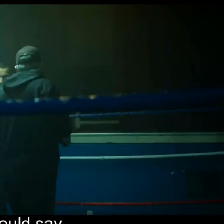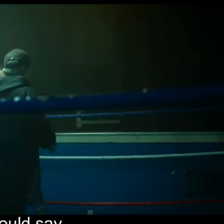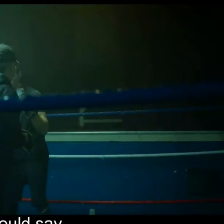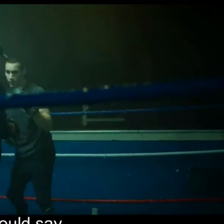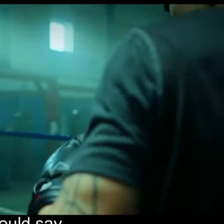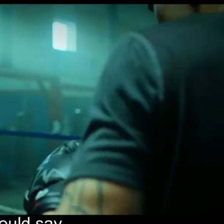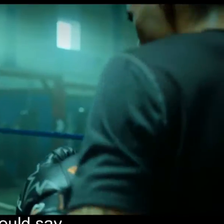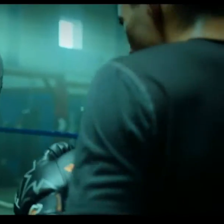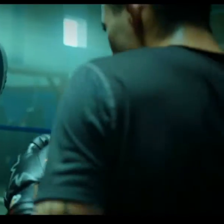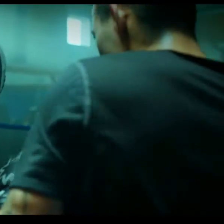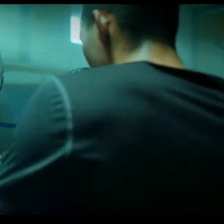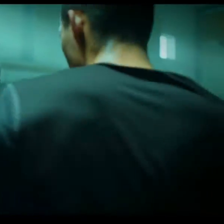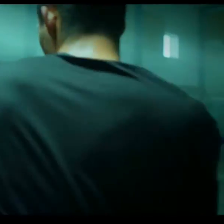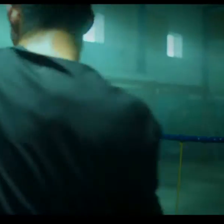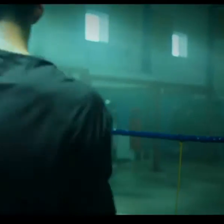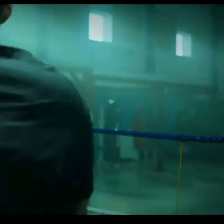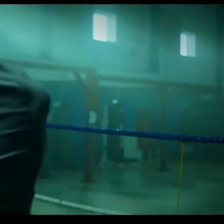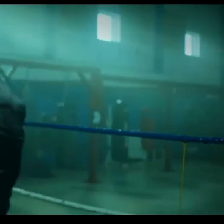say.